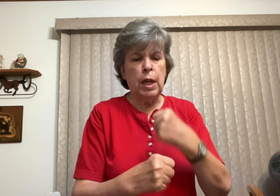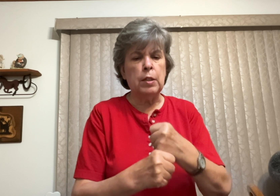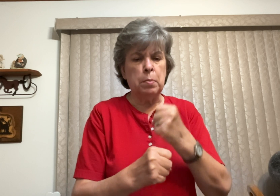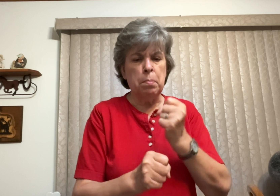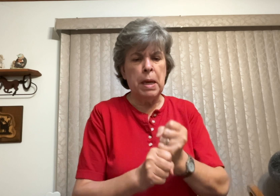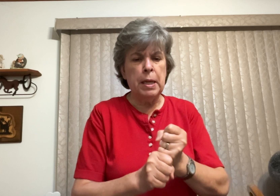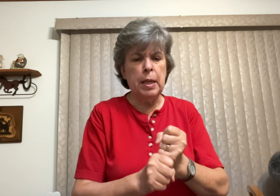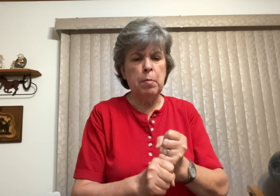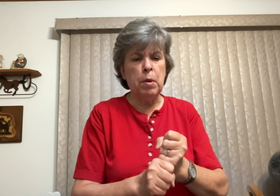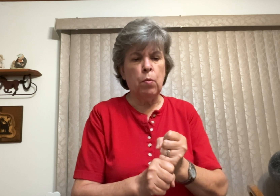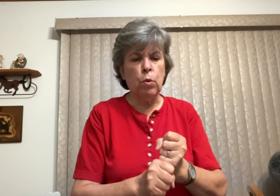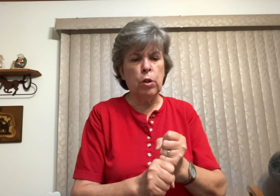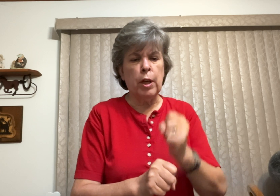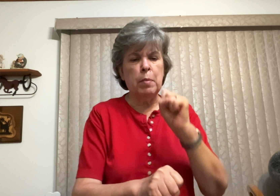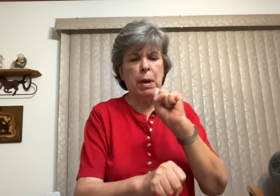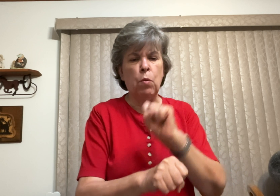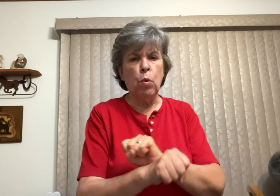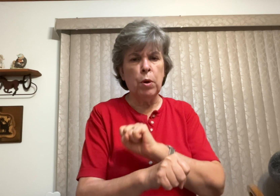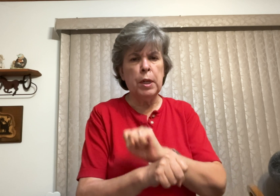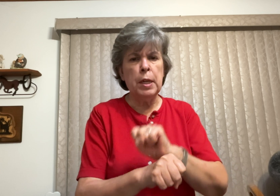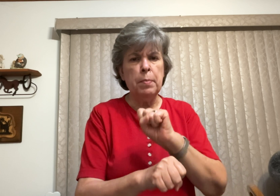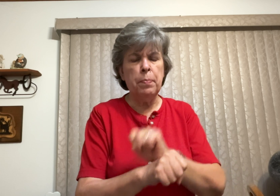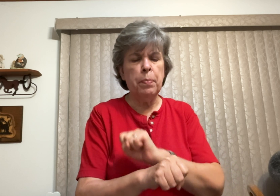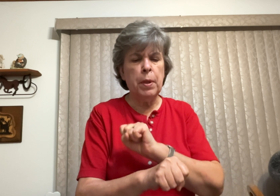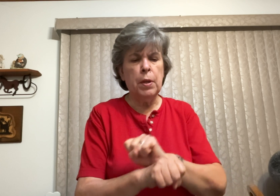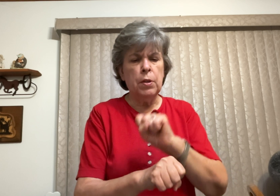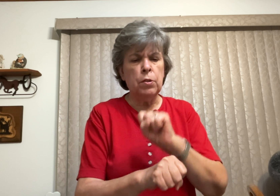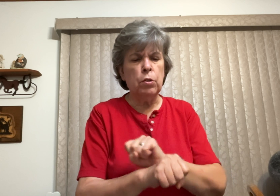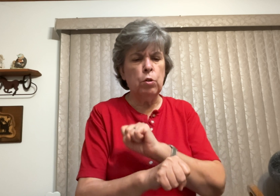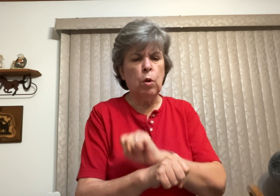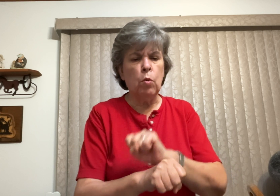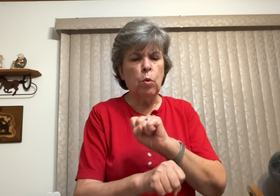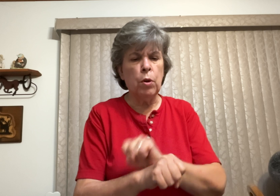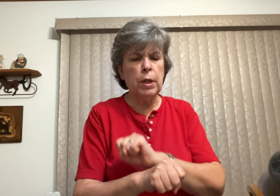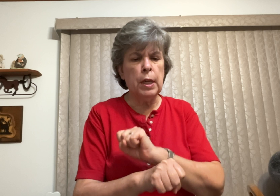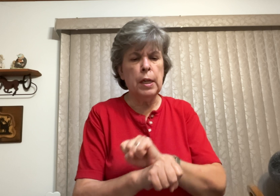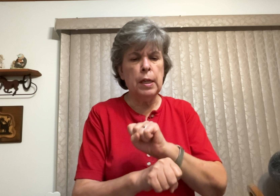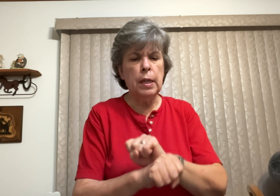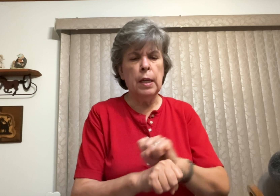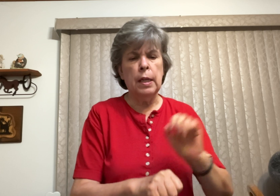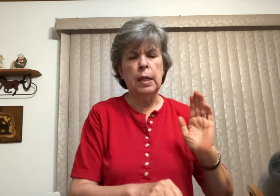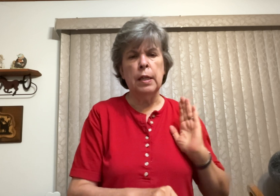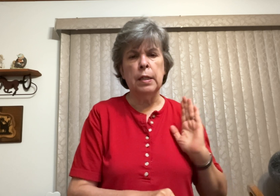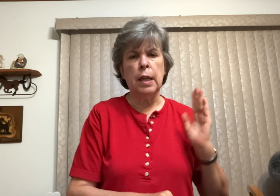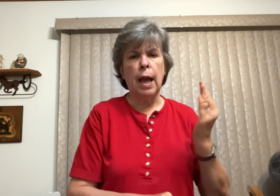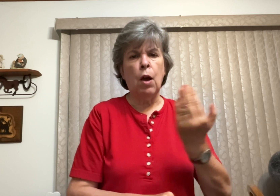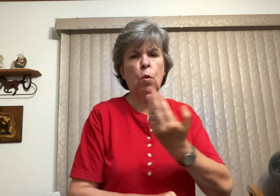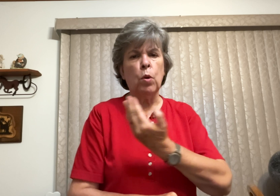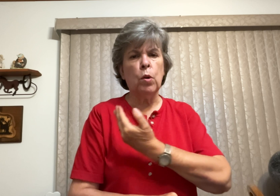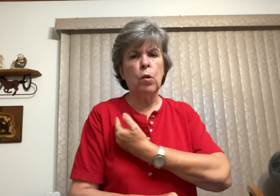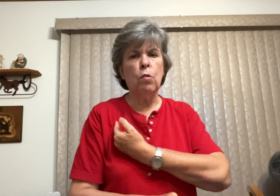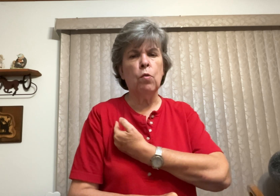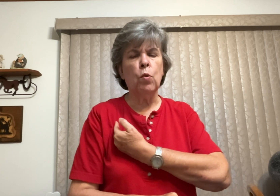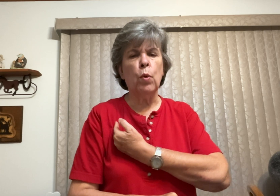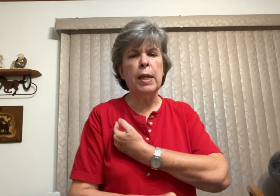that's making, but we're talking about working. So you are working in our, for